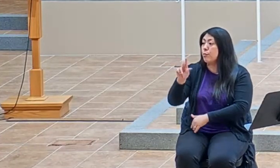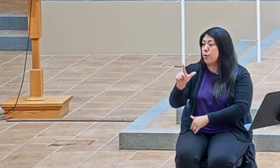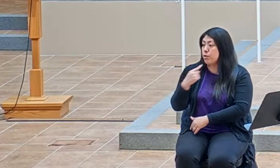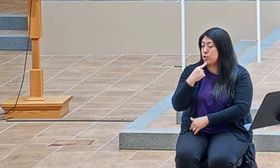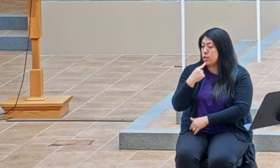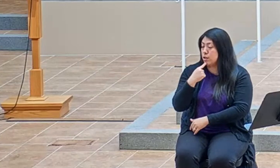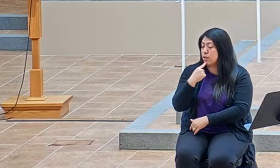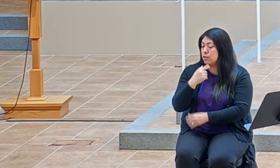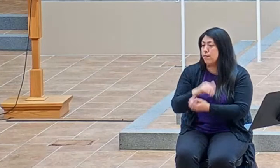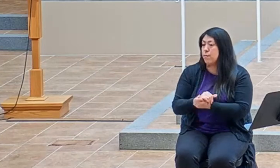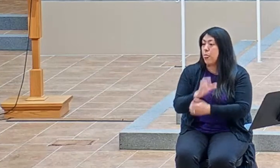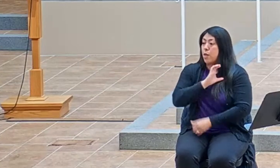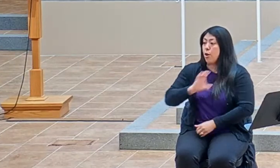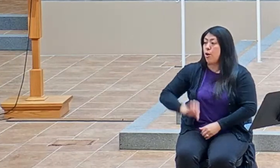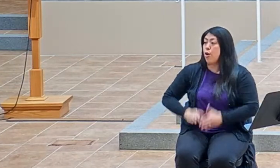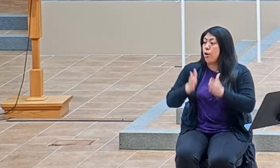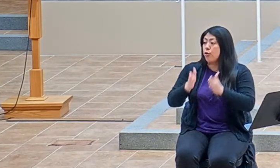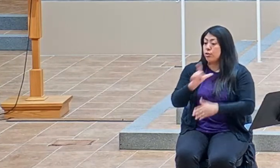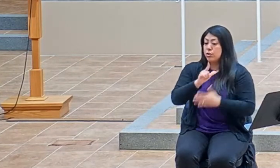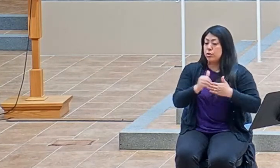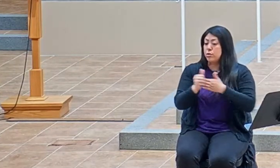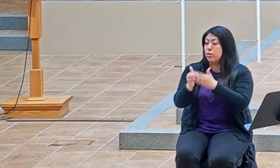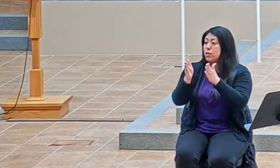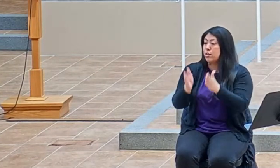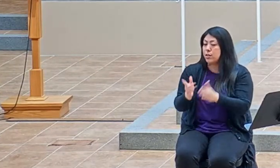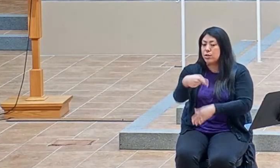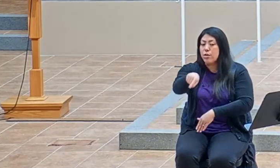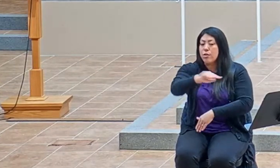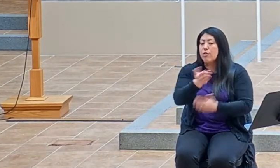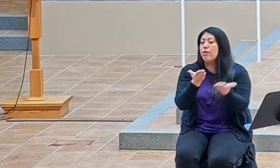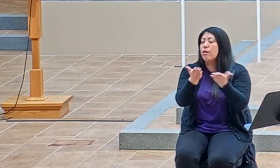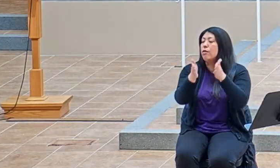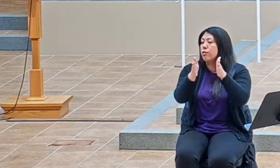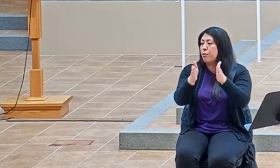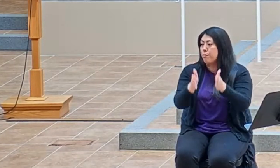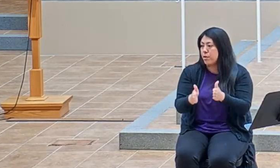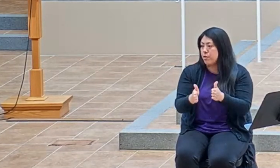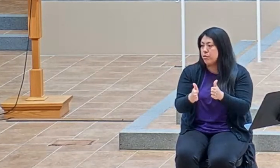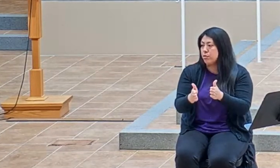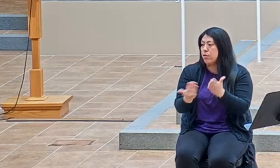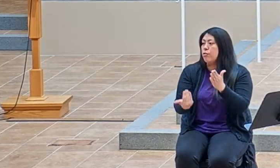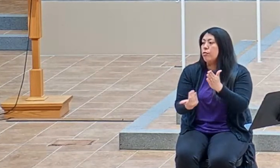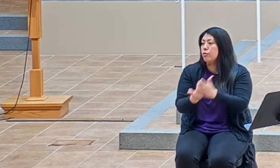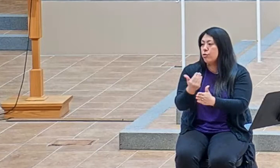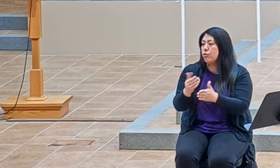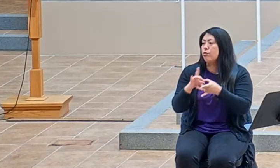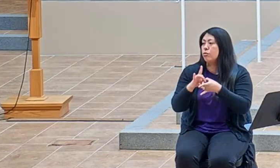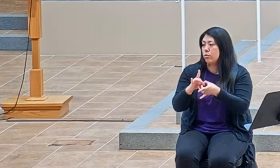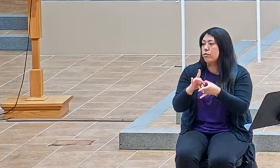Corinthians that Christian leaders are the ministers of the new covenant.